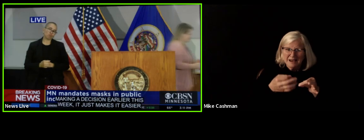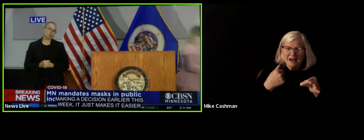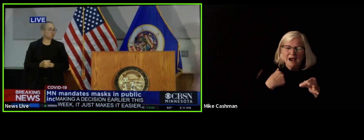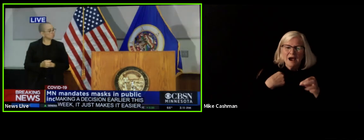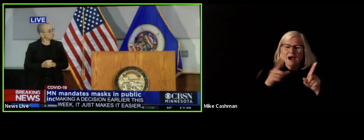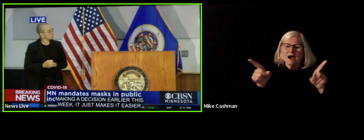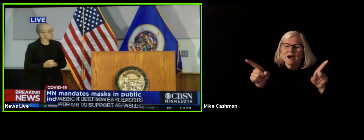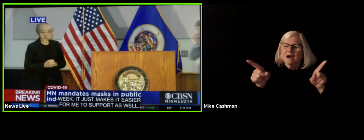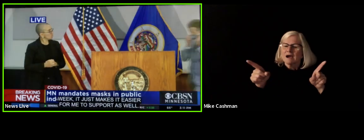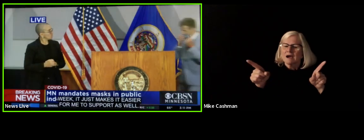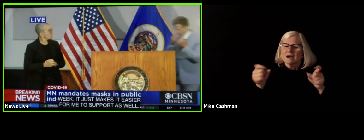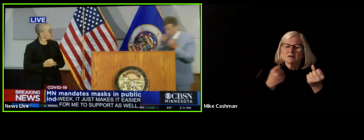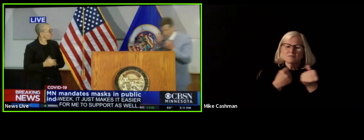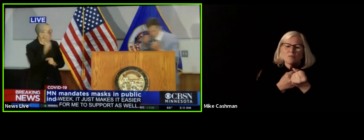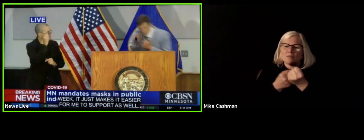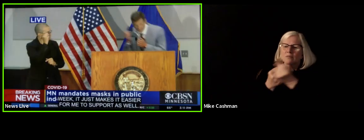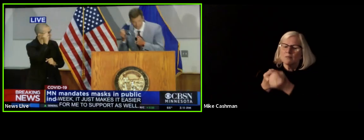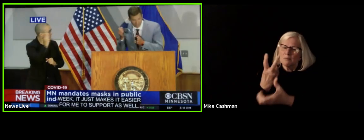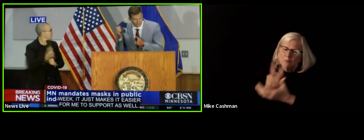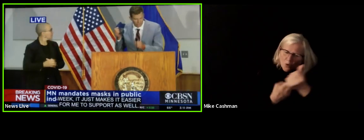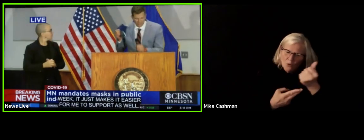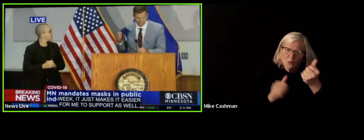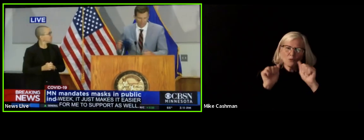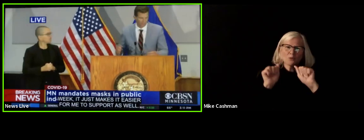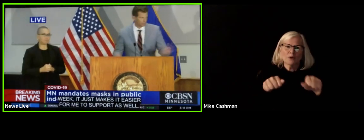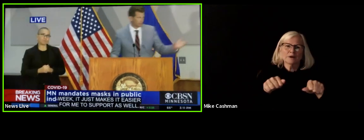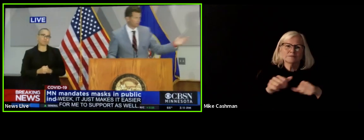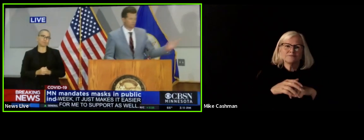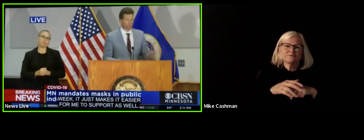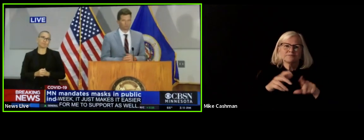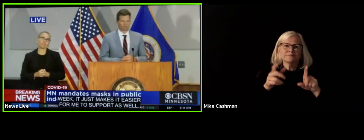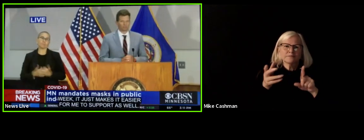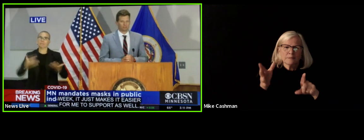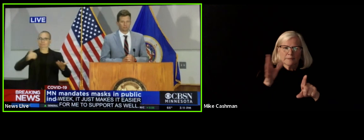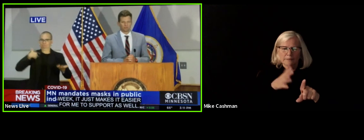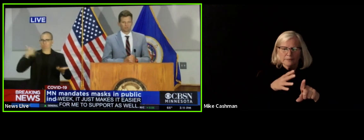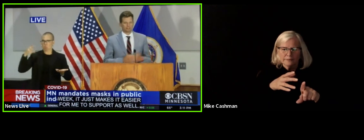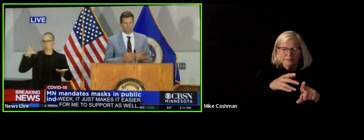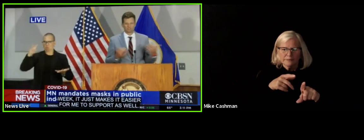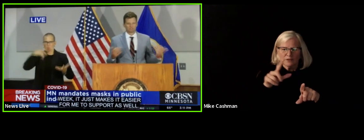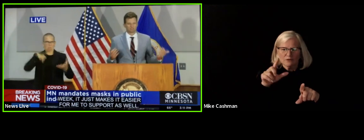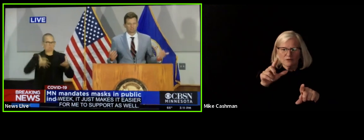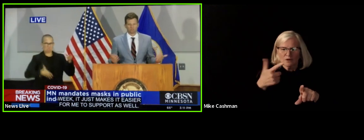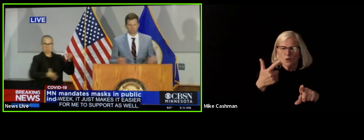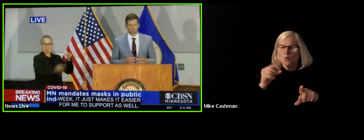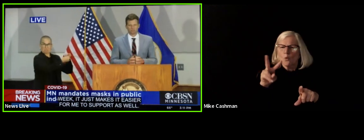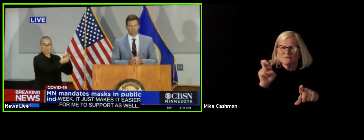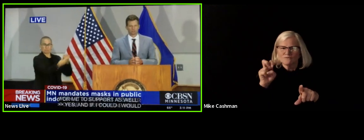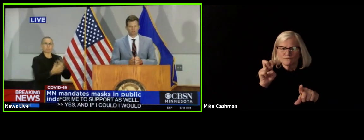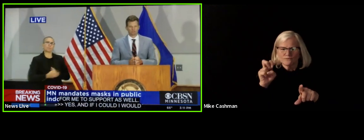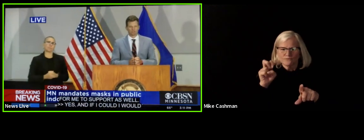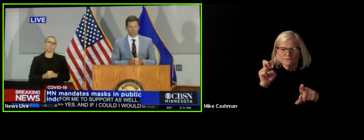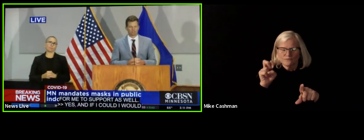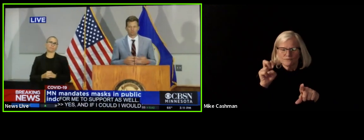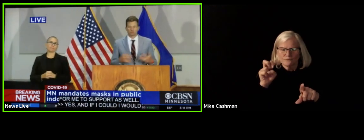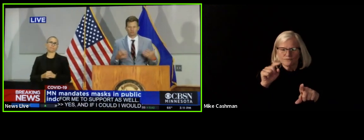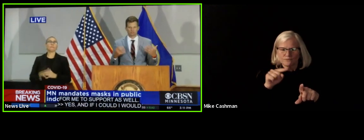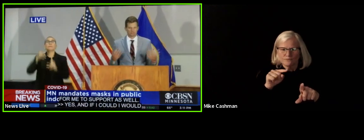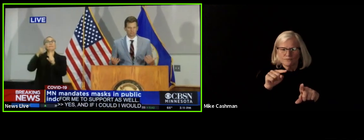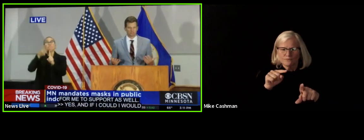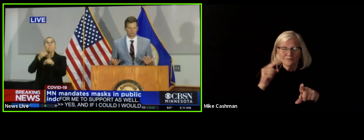Yeah. If I could, I would just add to that, and Hannah just said it perfectly. I think we heard that consistently from business leaders across the state. They just